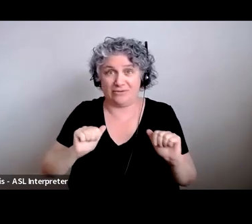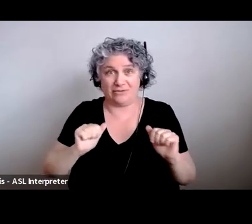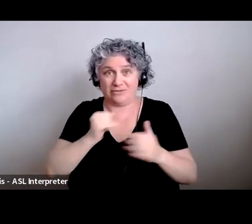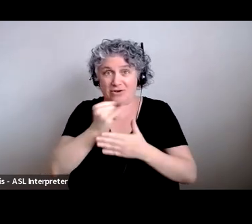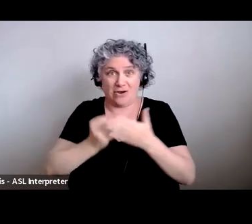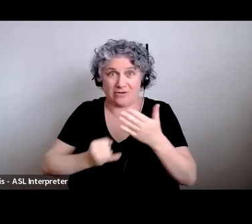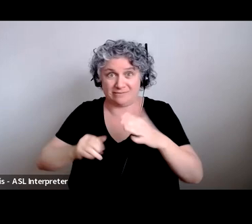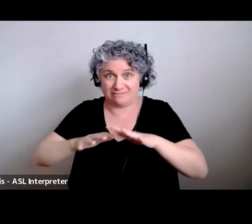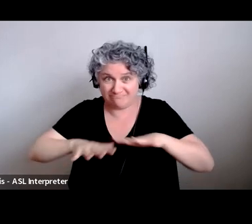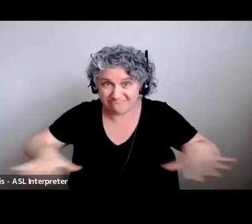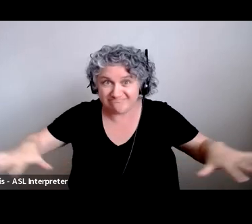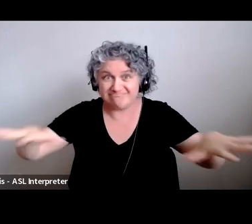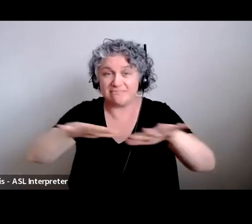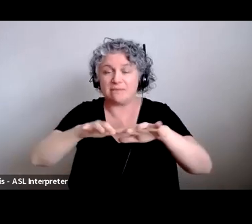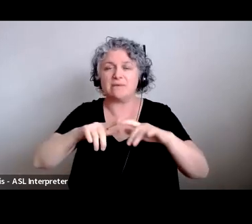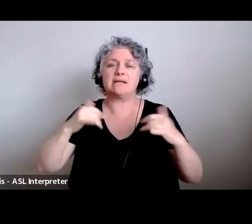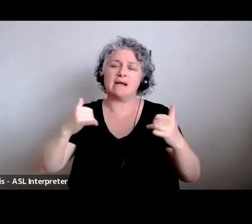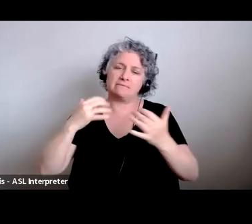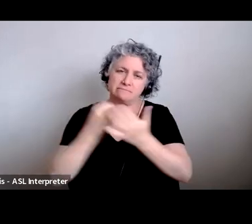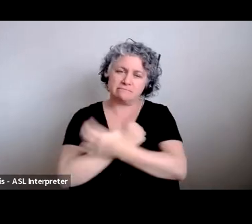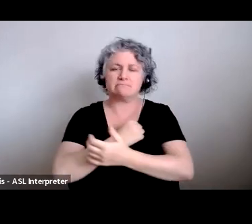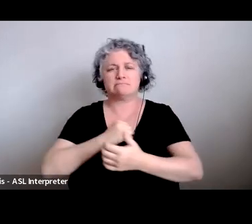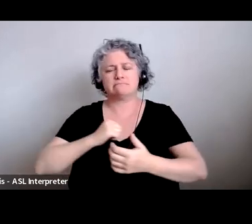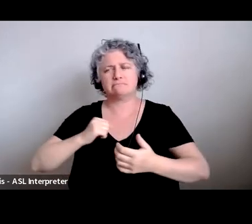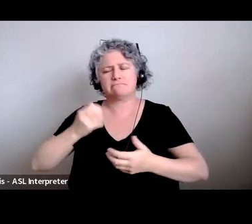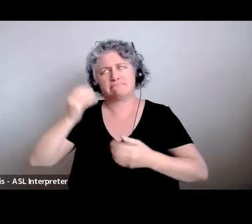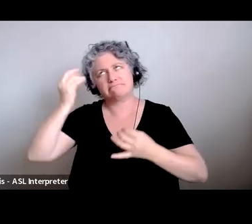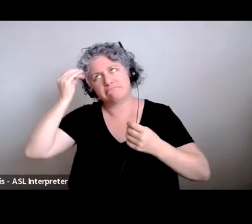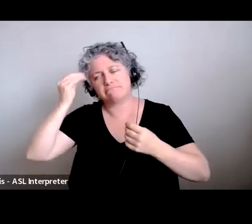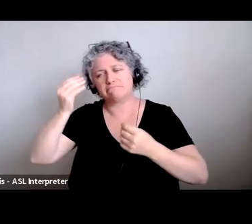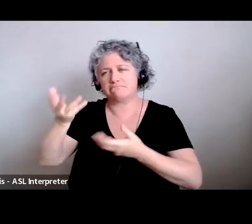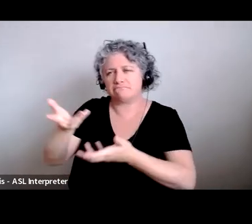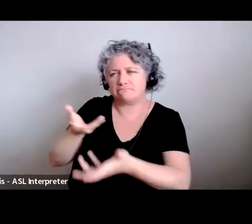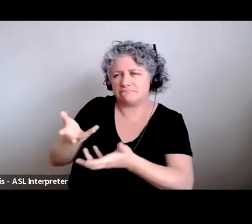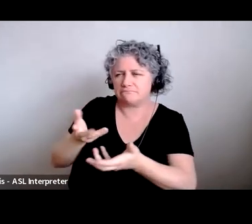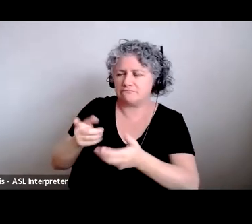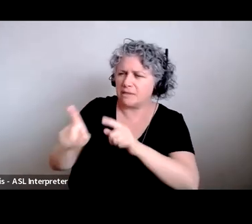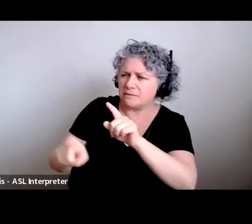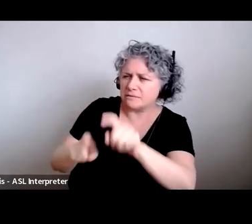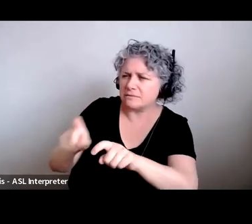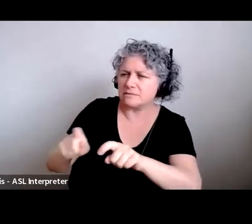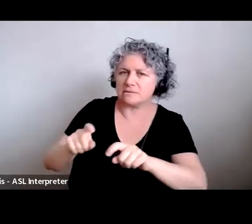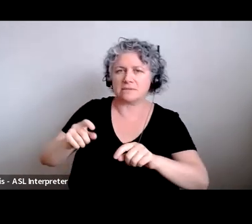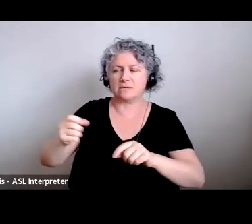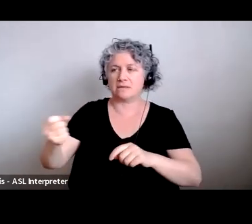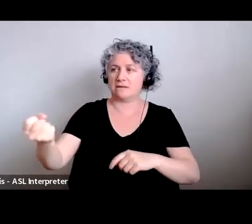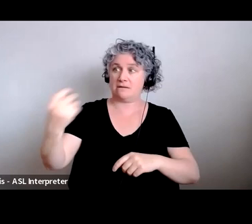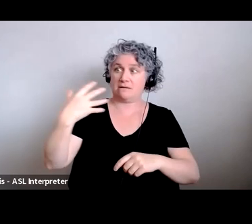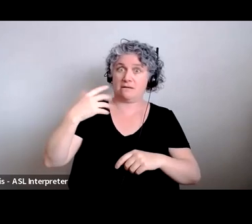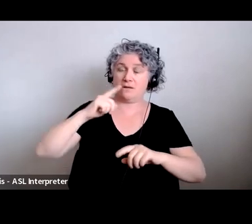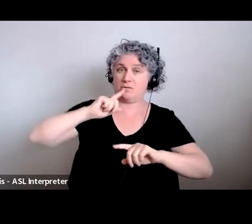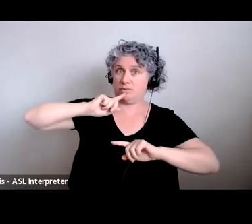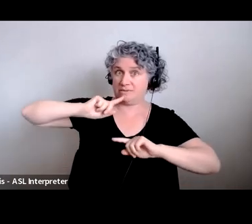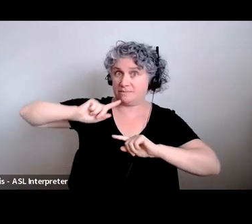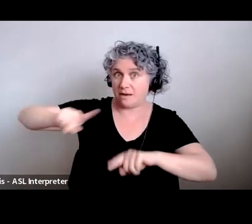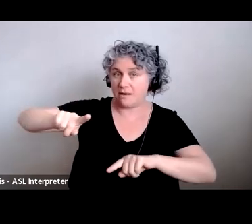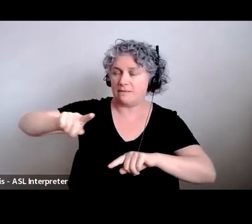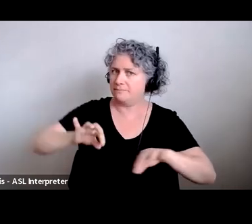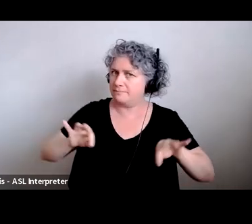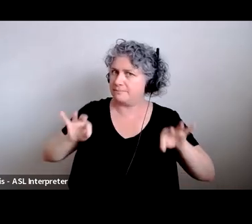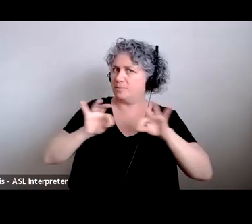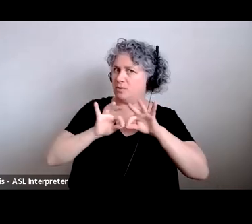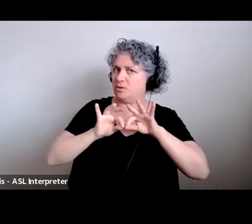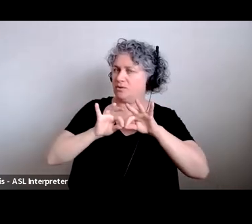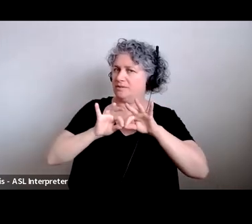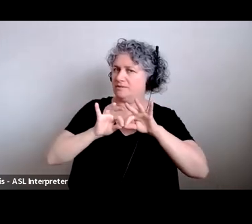landscape, but we're asking them now. And how we respond to those questions is foundationally important to